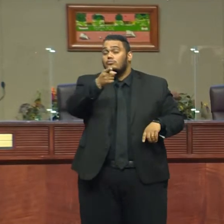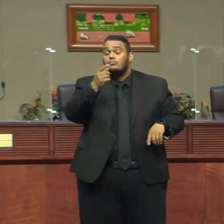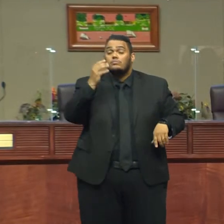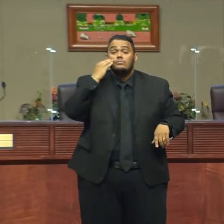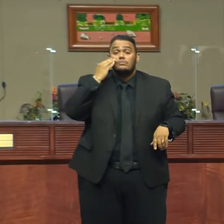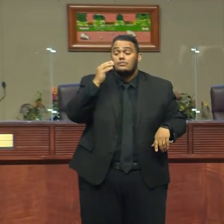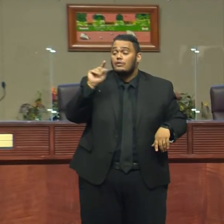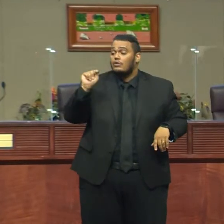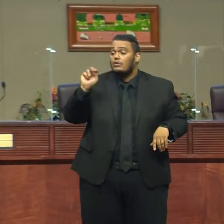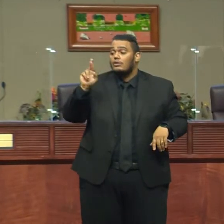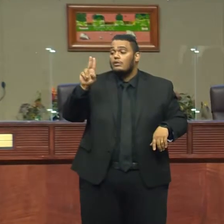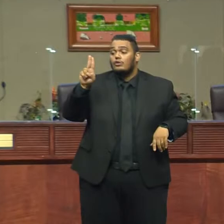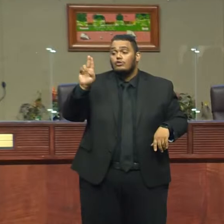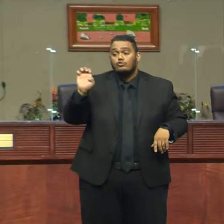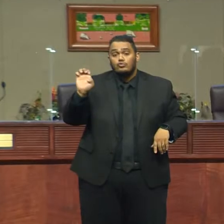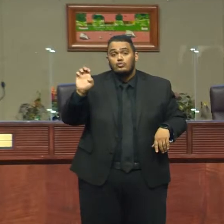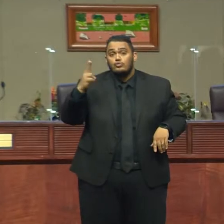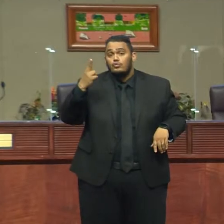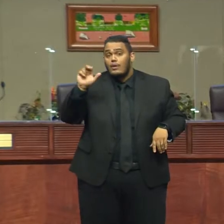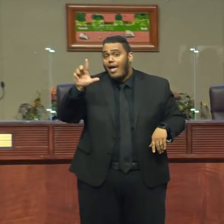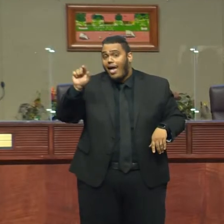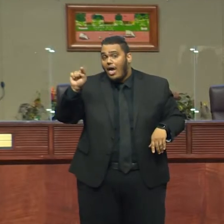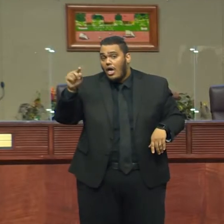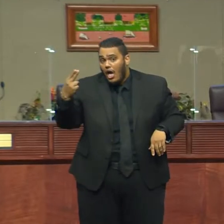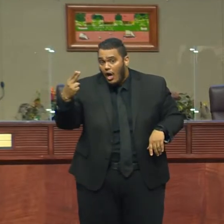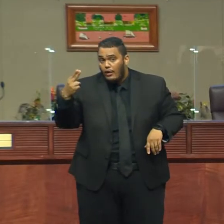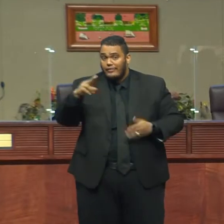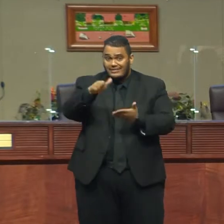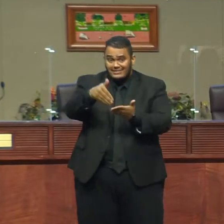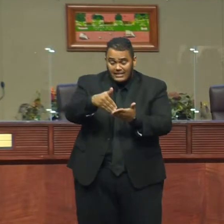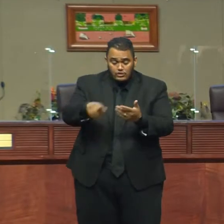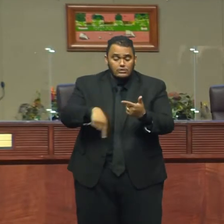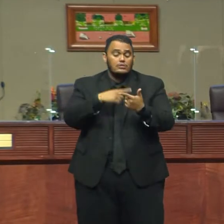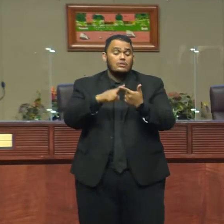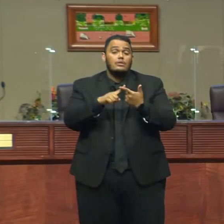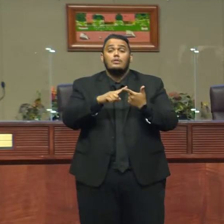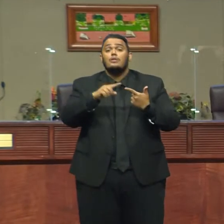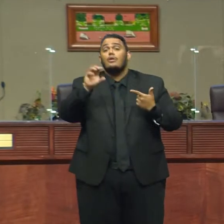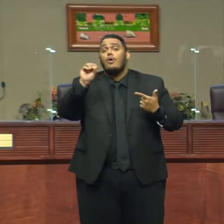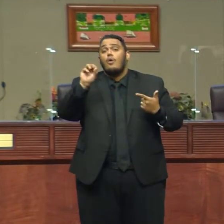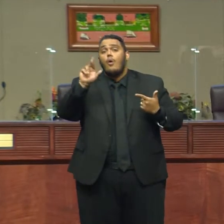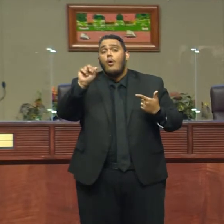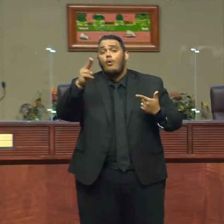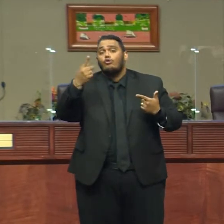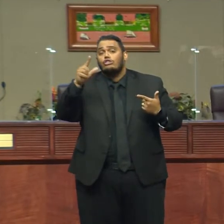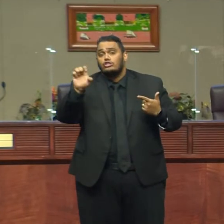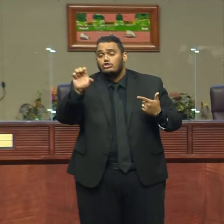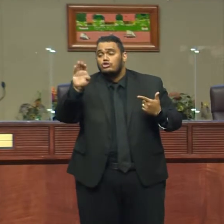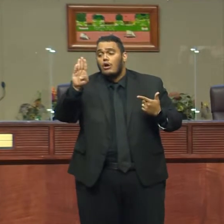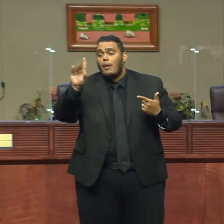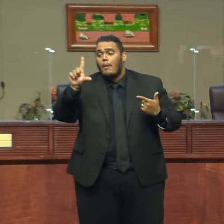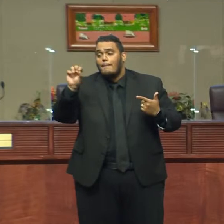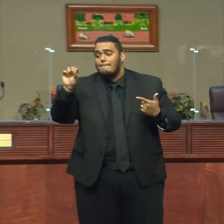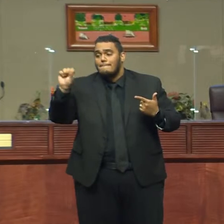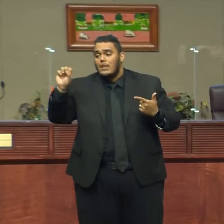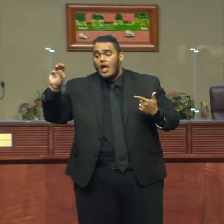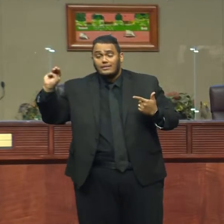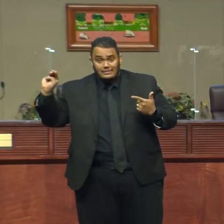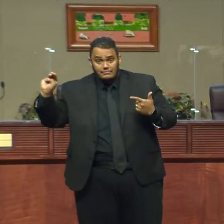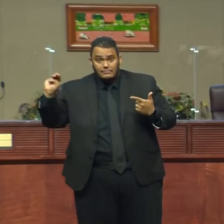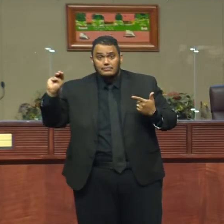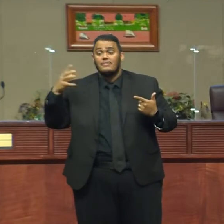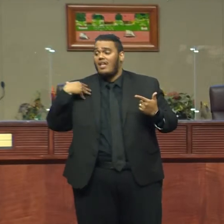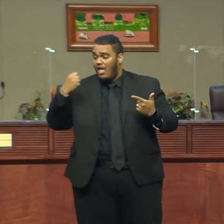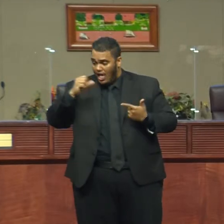Orange Blossom Health Centers. They could be even our own local health